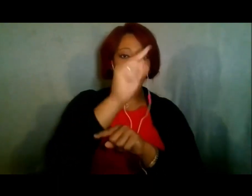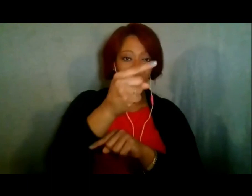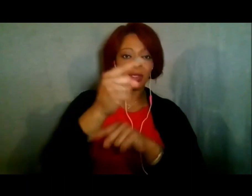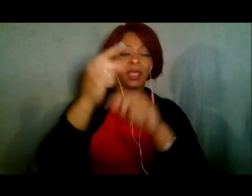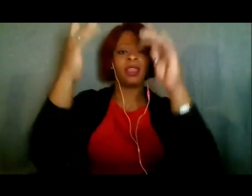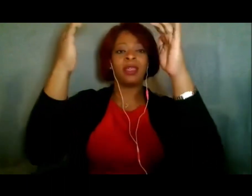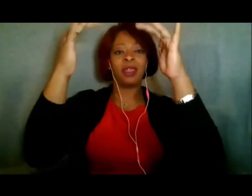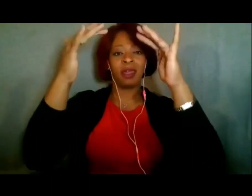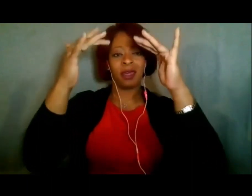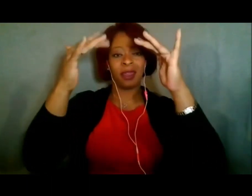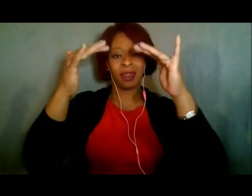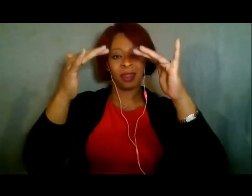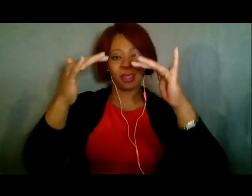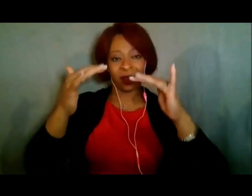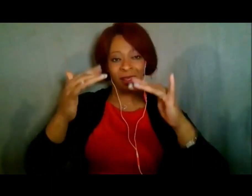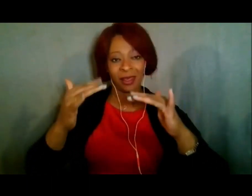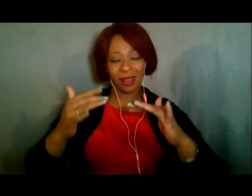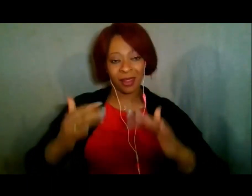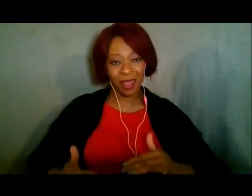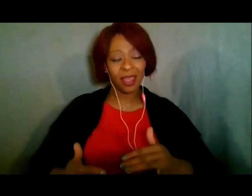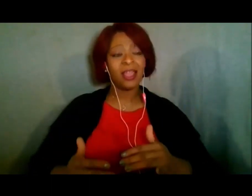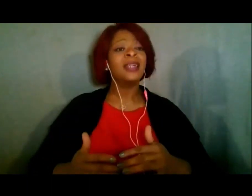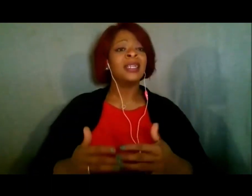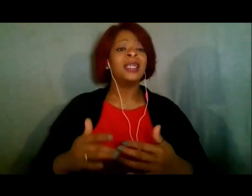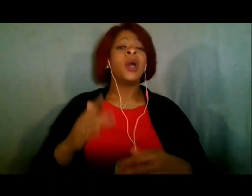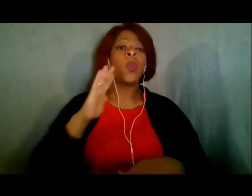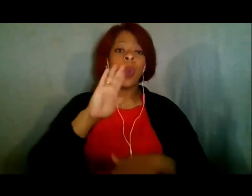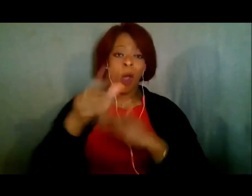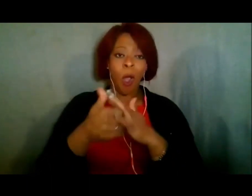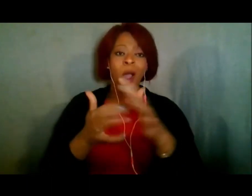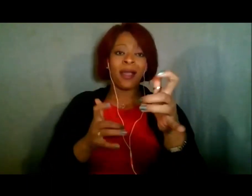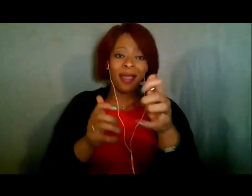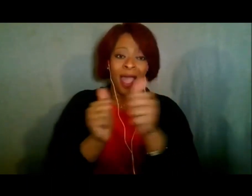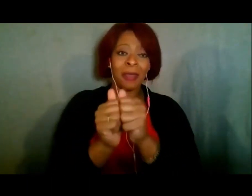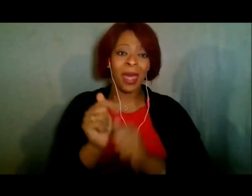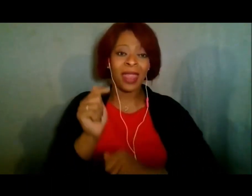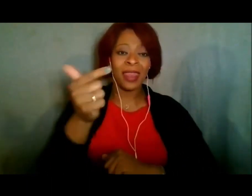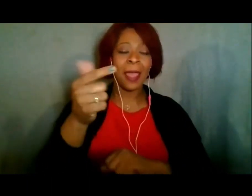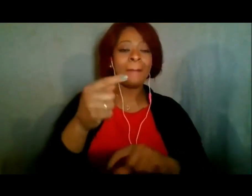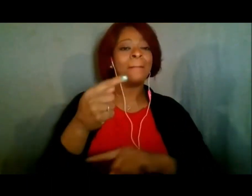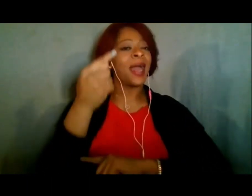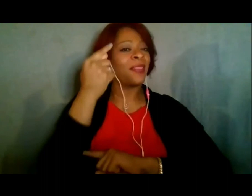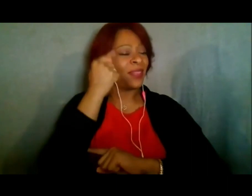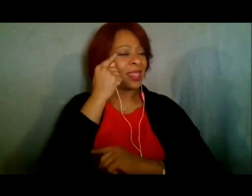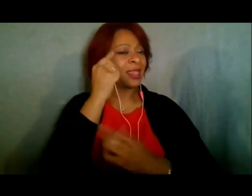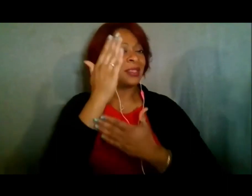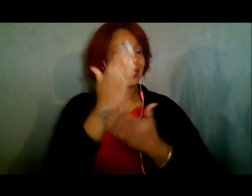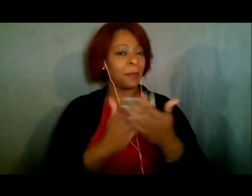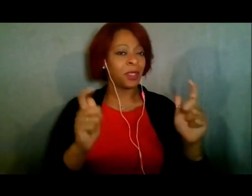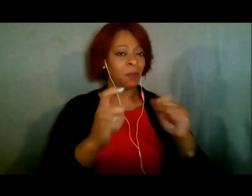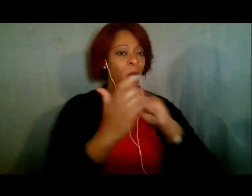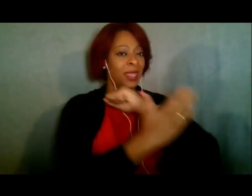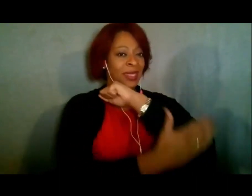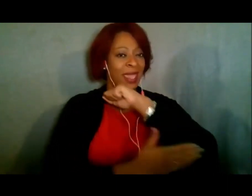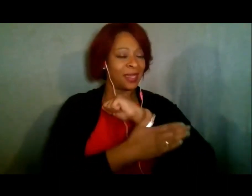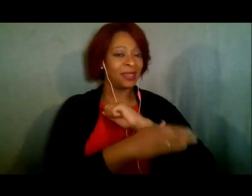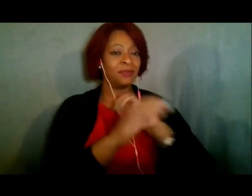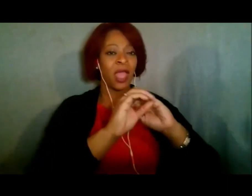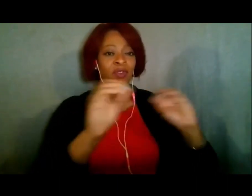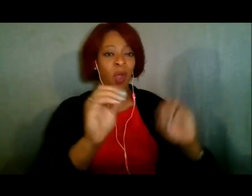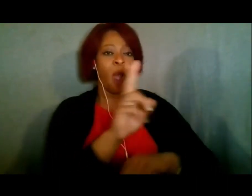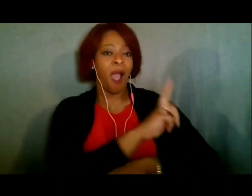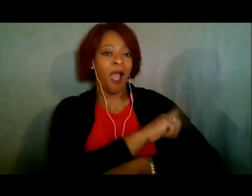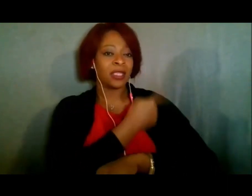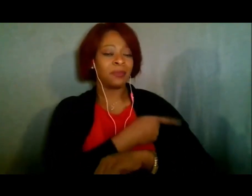rest. So eventually I think we'll all get caught up, but I think the fact that some of the smaller counties that didn't have hospitals got to